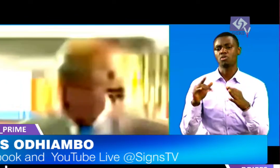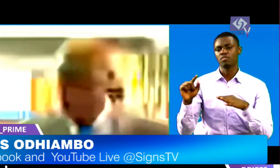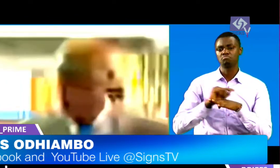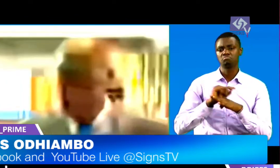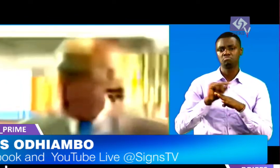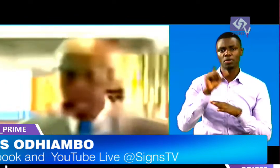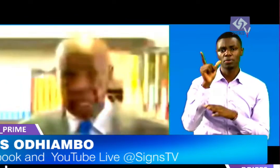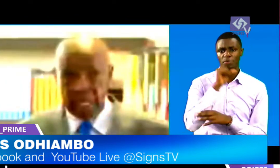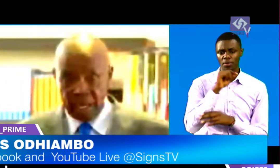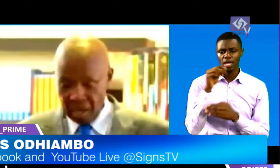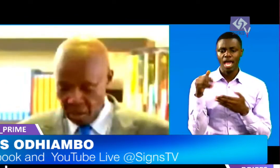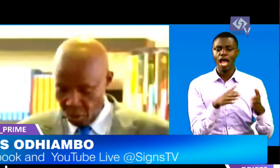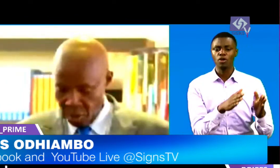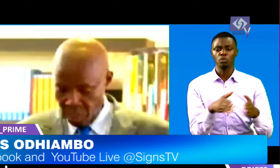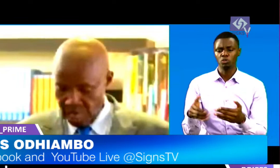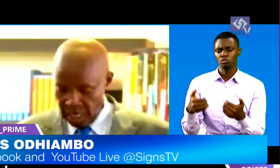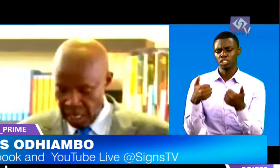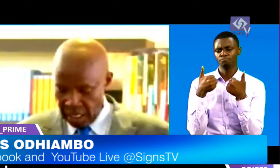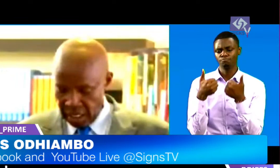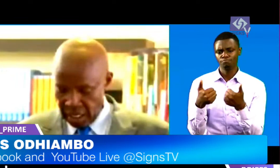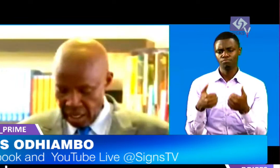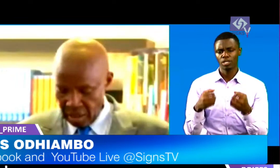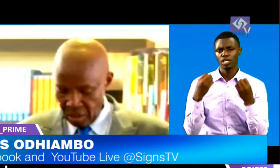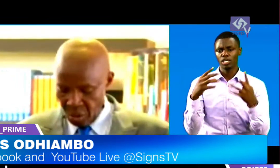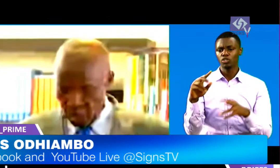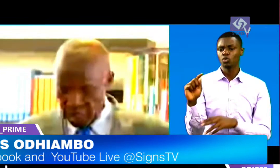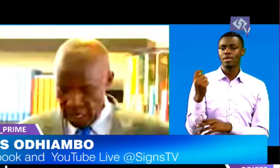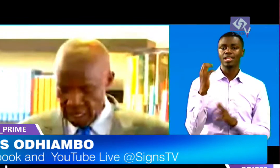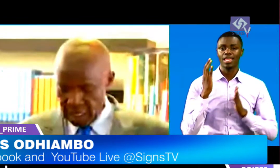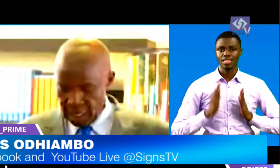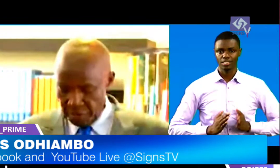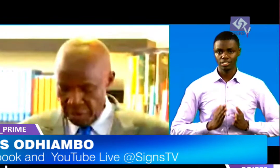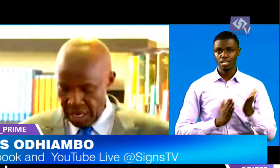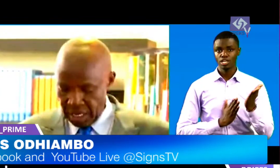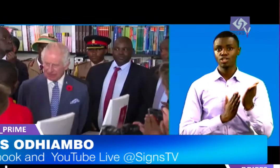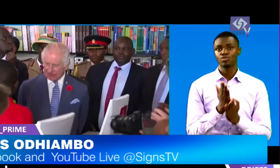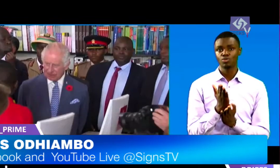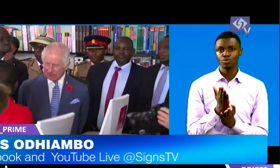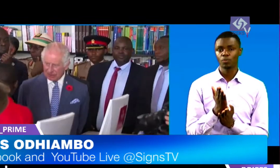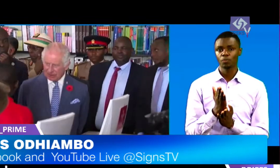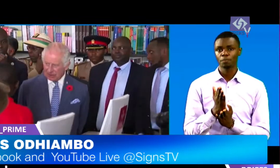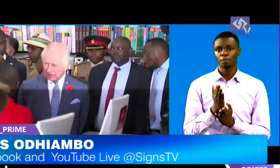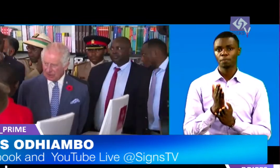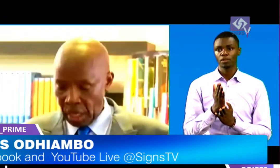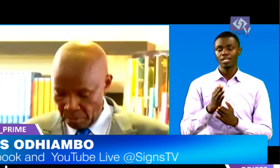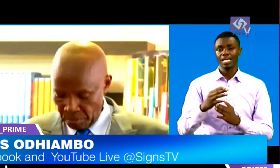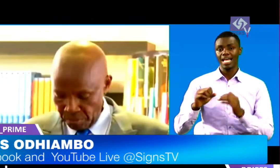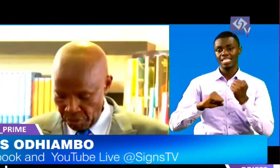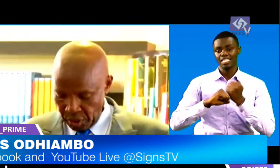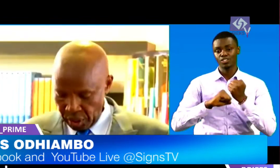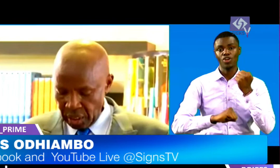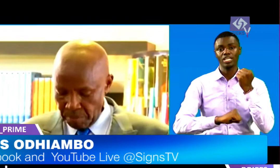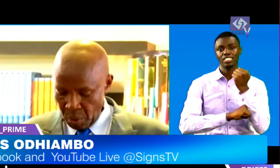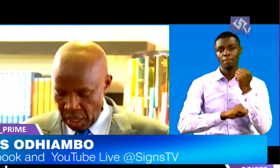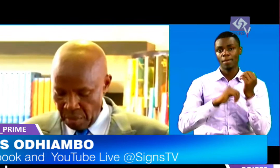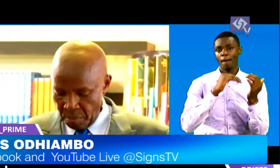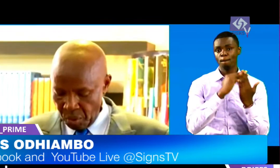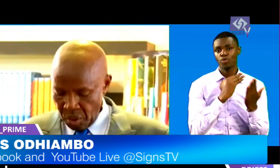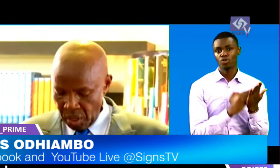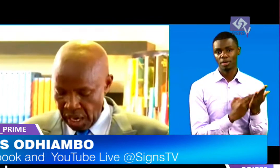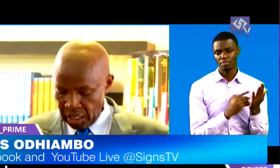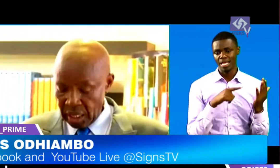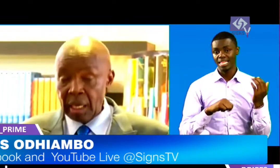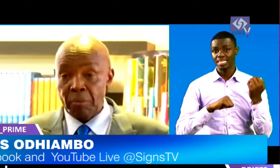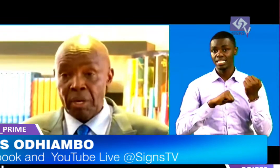and study opportunities to many Kenyans through the Chevening Scholarship Program. This